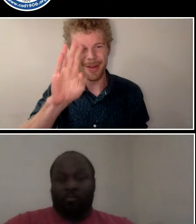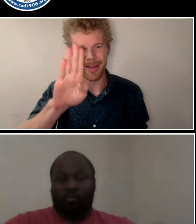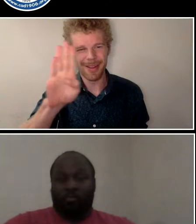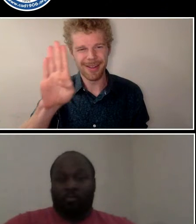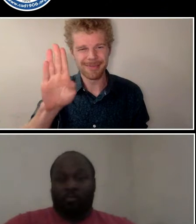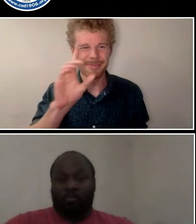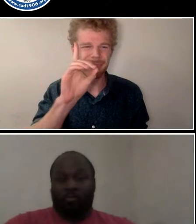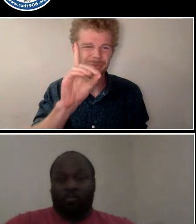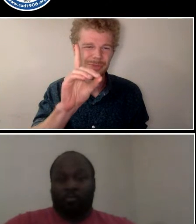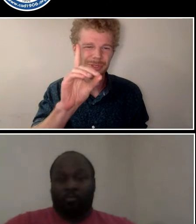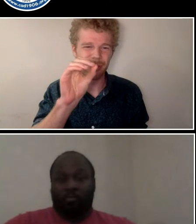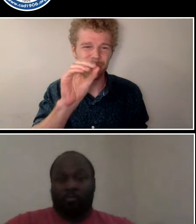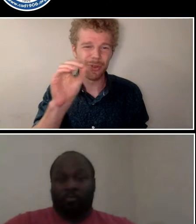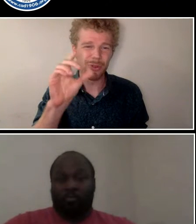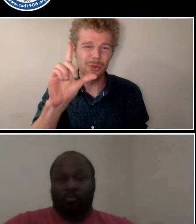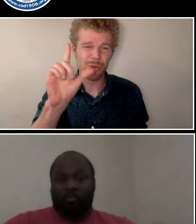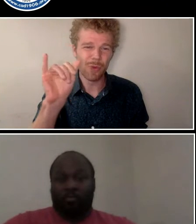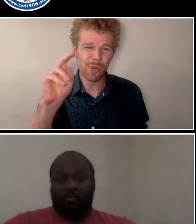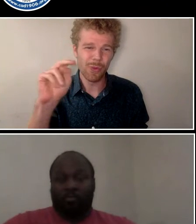political activism.